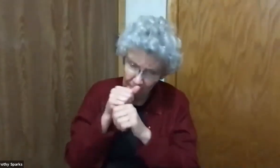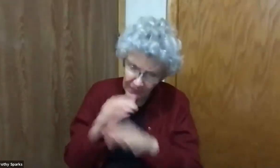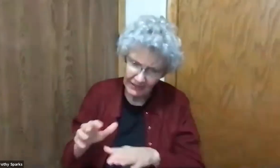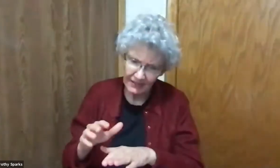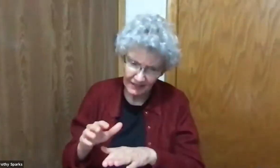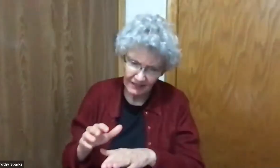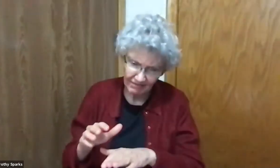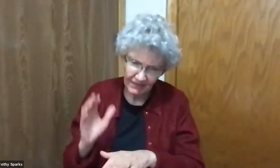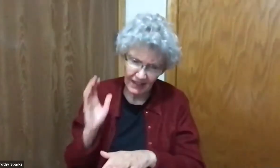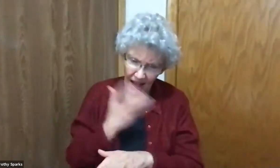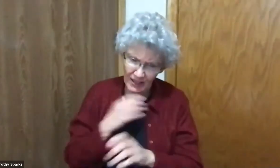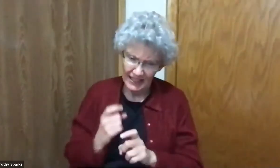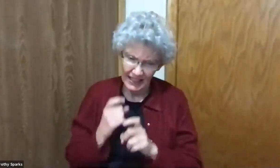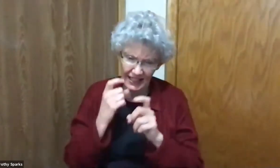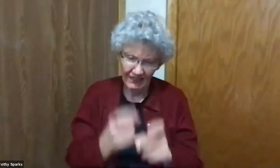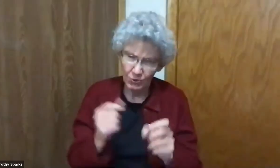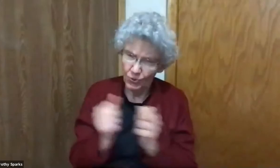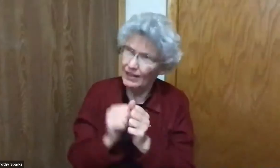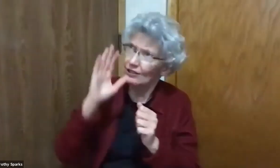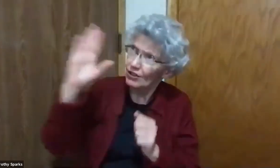peace, and generosity.